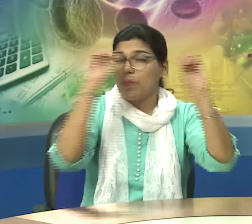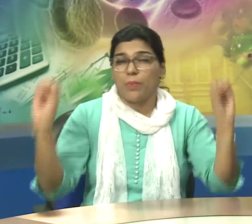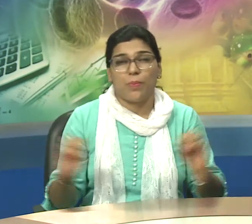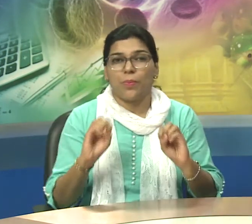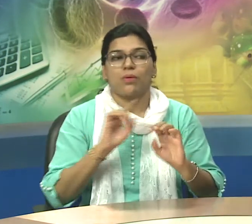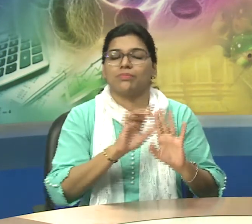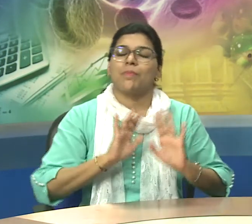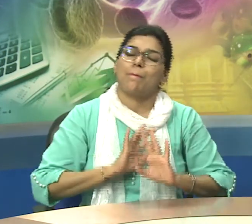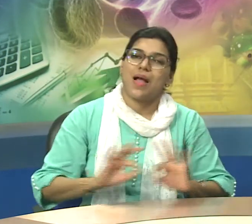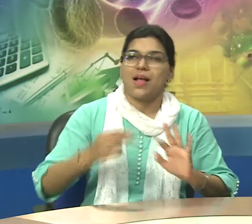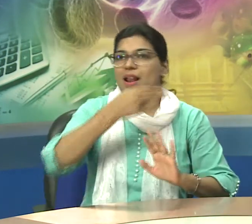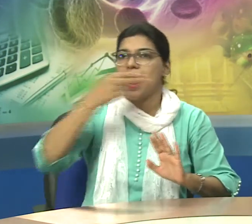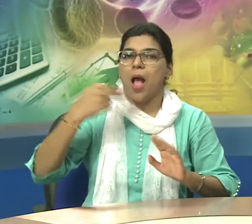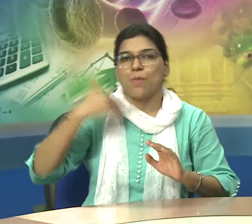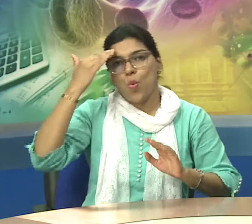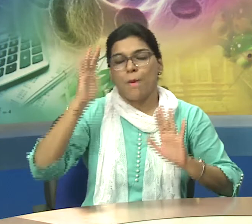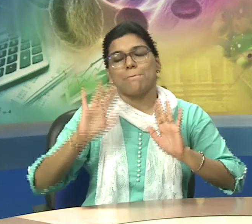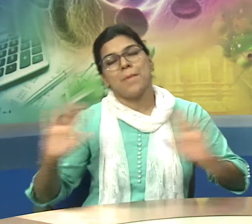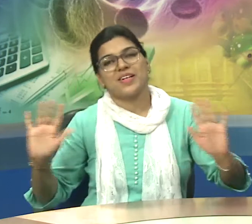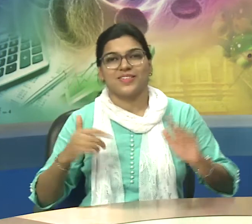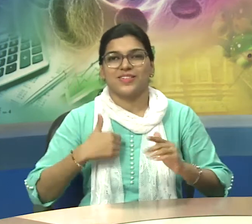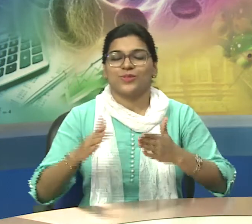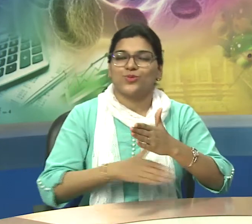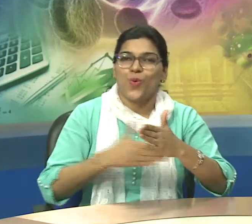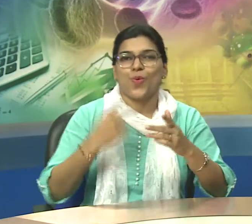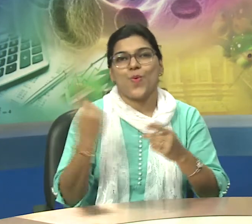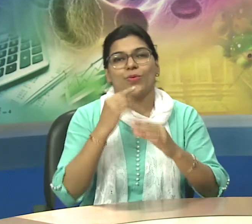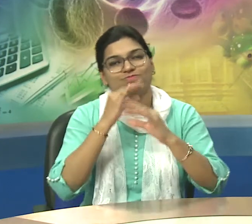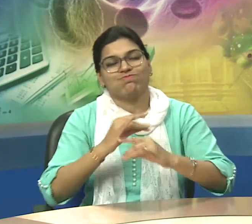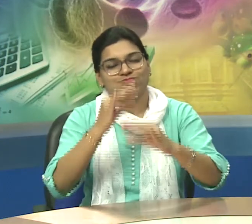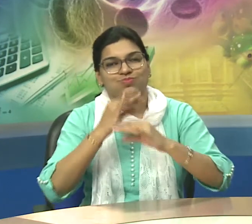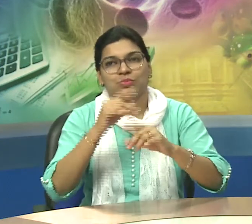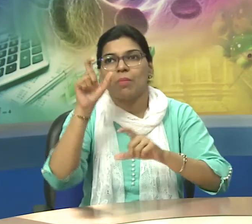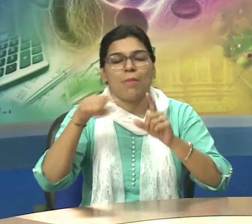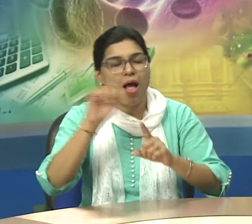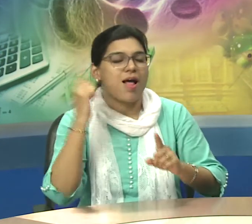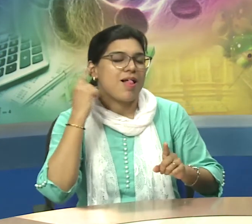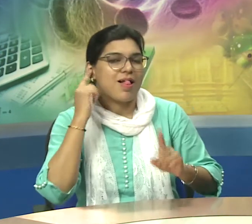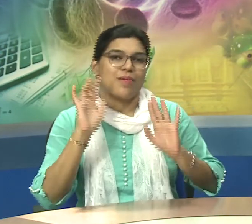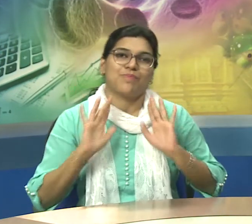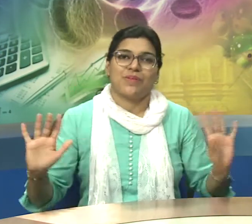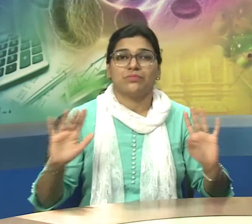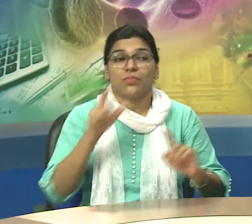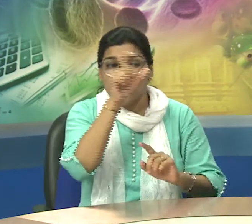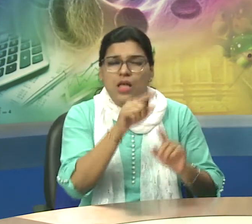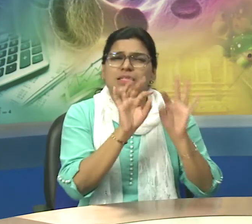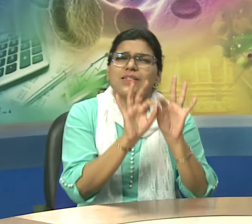He is a very humble and kind man. He only focused on